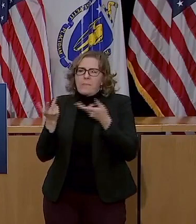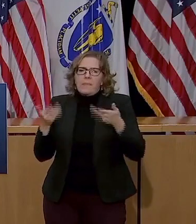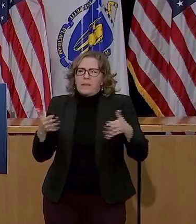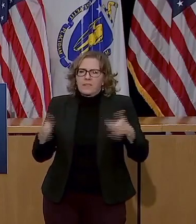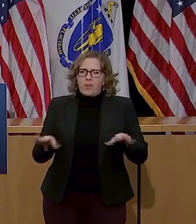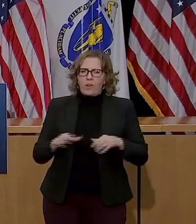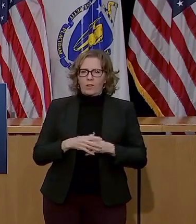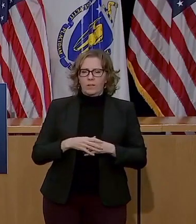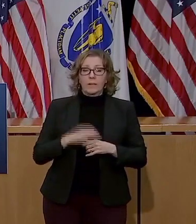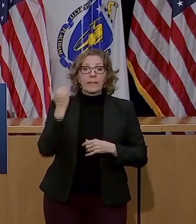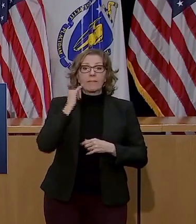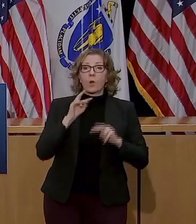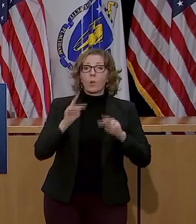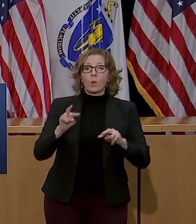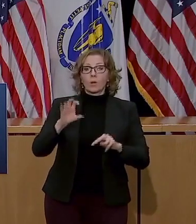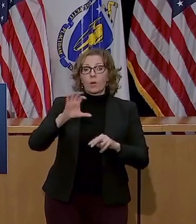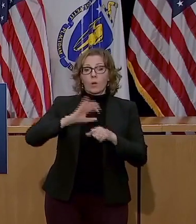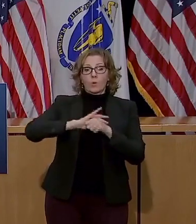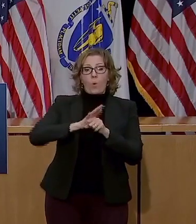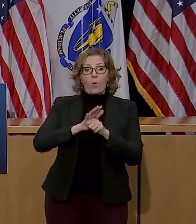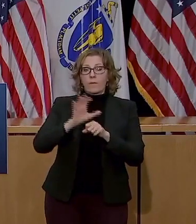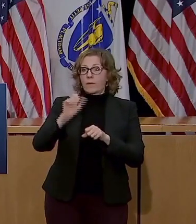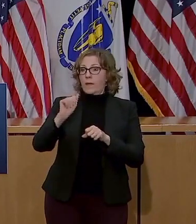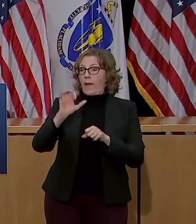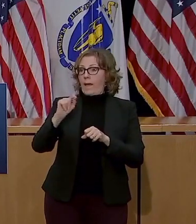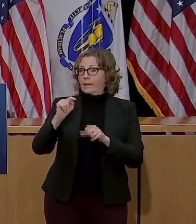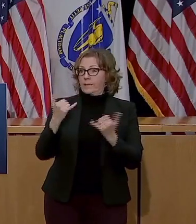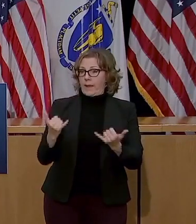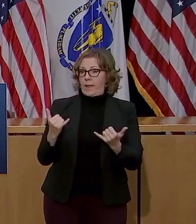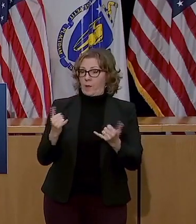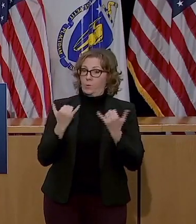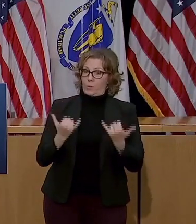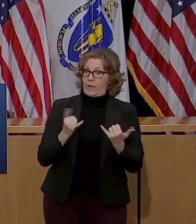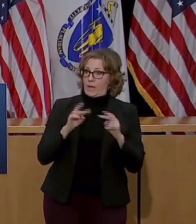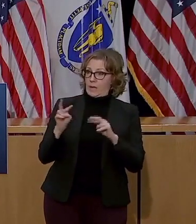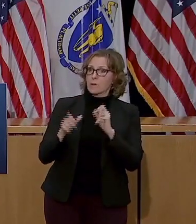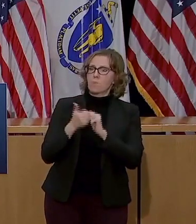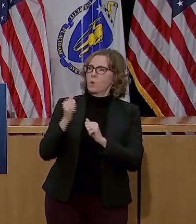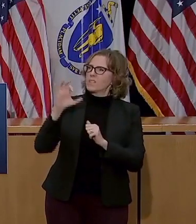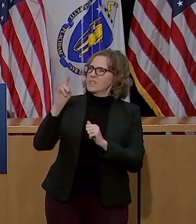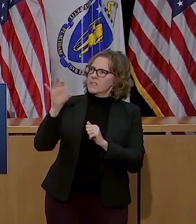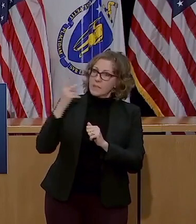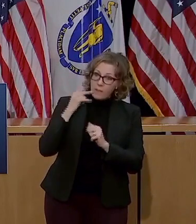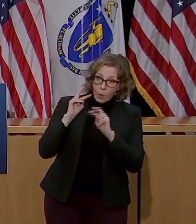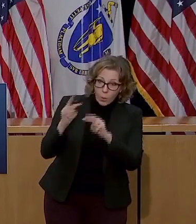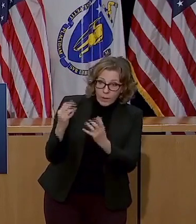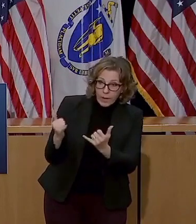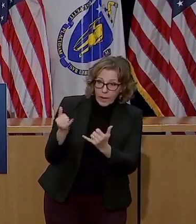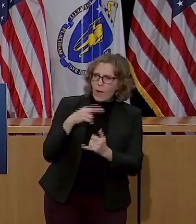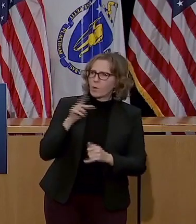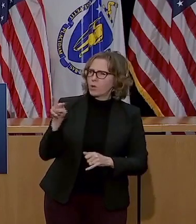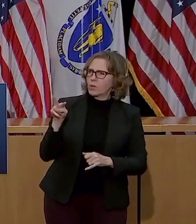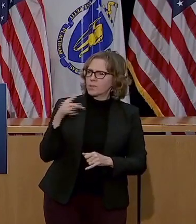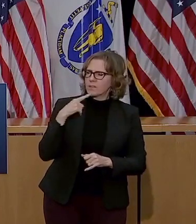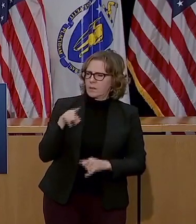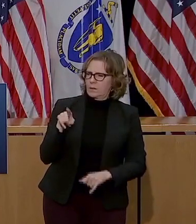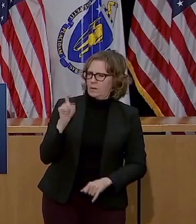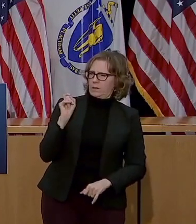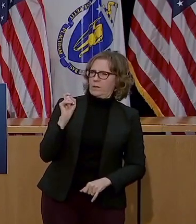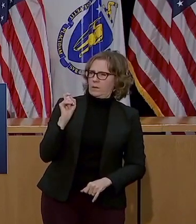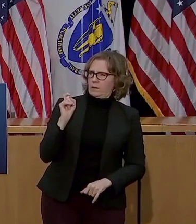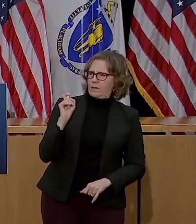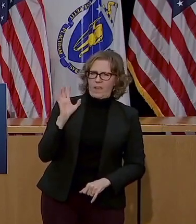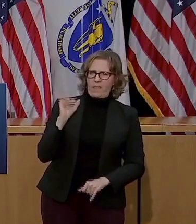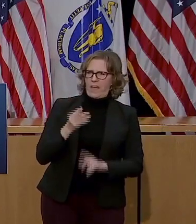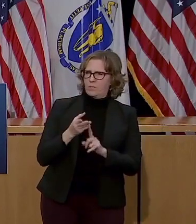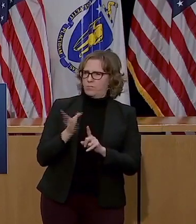Now site, which is mostly CDC data today, I can promise you that I will find stuff on that data site that I will look at and say,